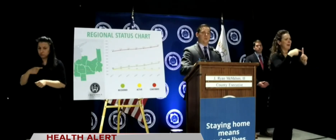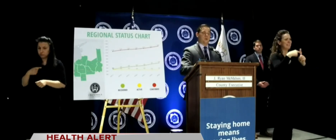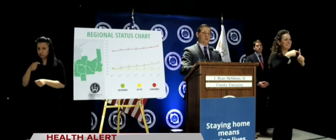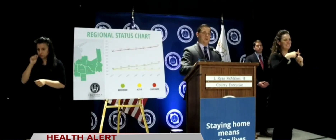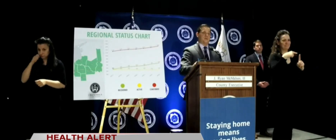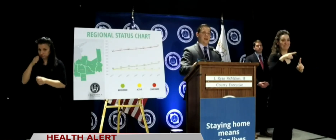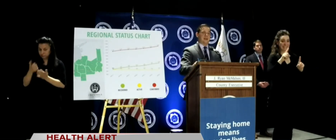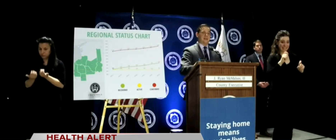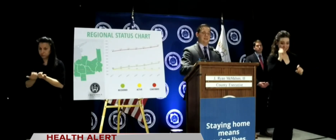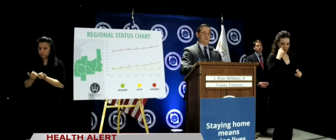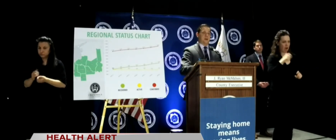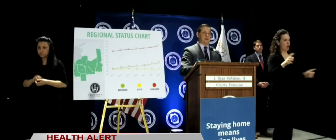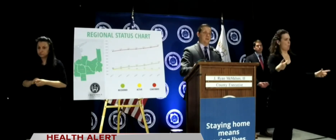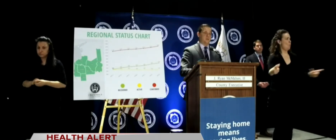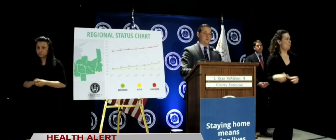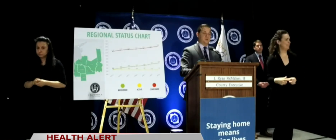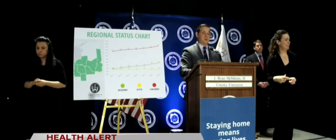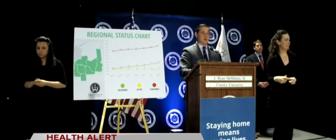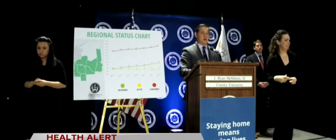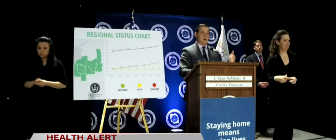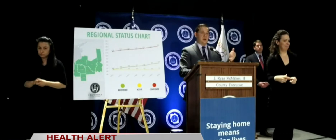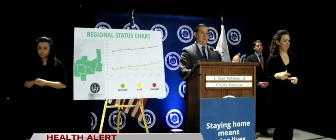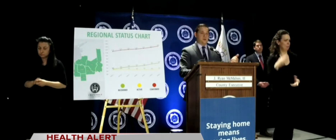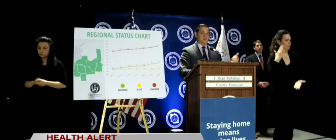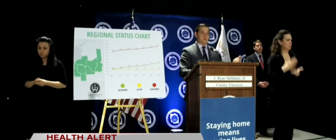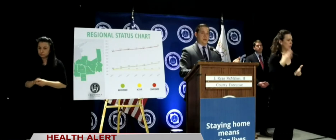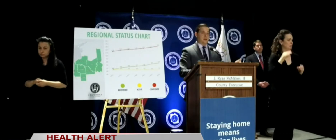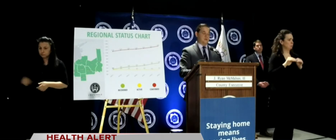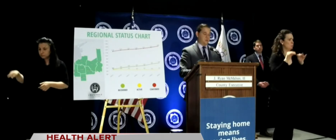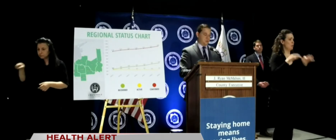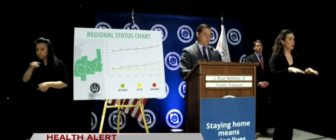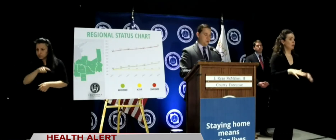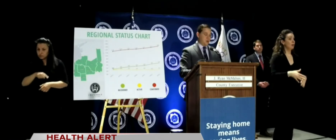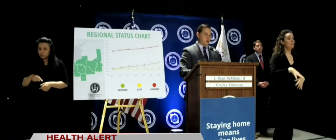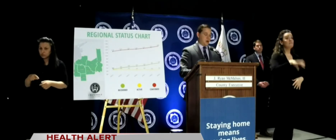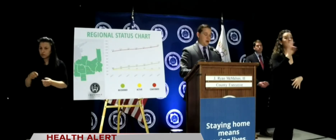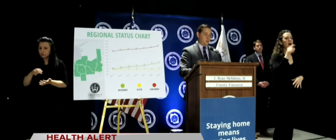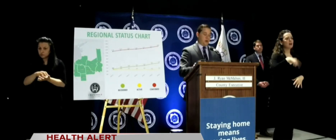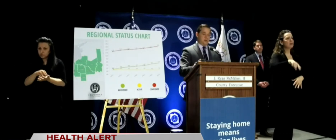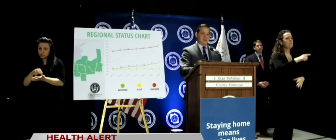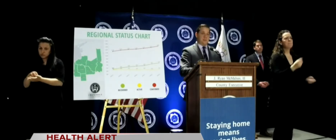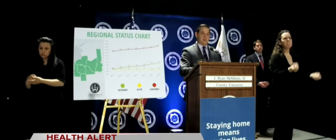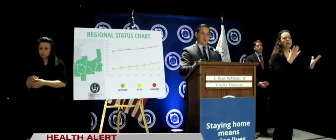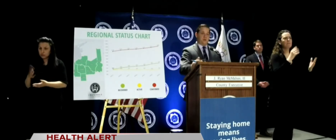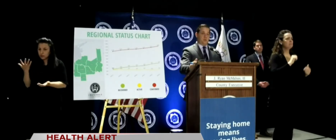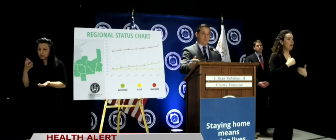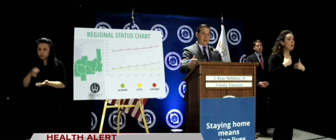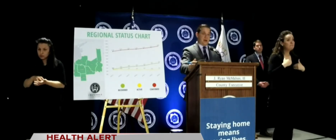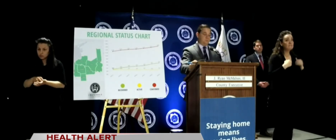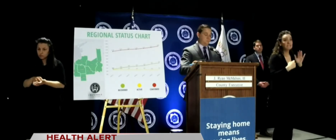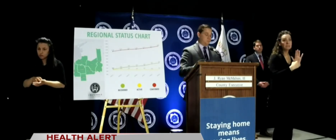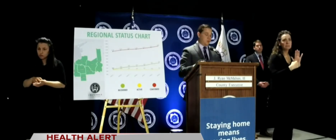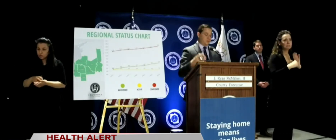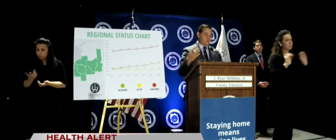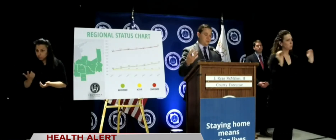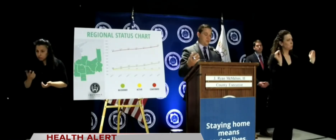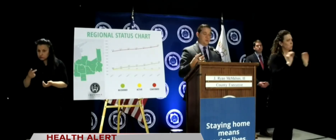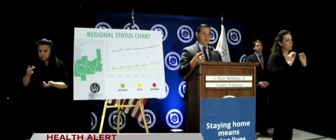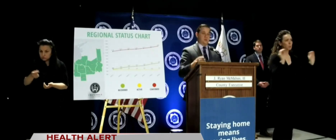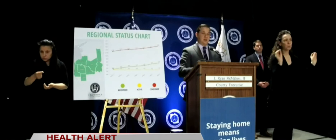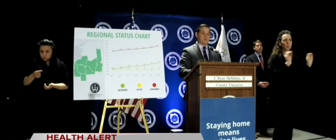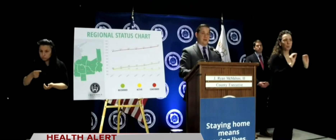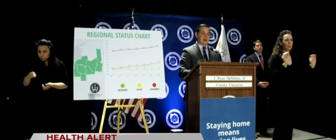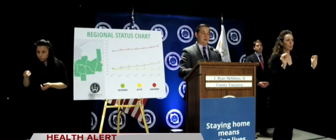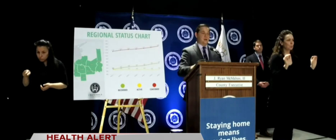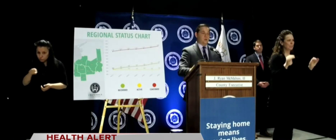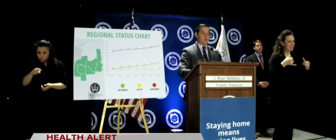where you'll most likely find asymptomatic individuals and other symptomatic individuals. We aren't stopping there, we're moving on. If we still have